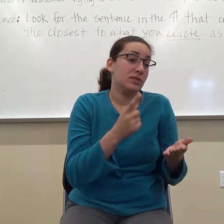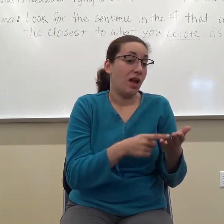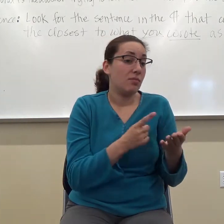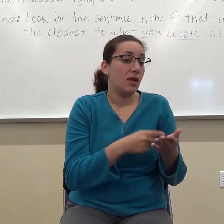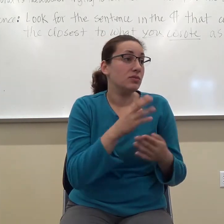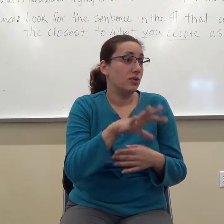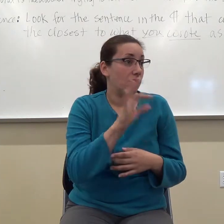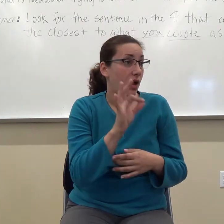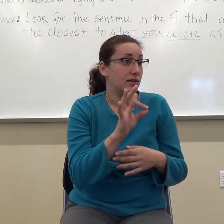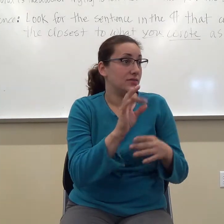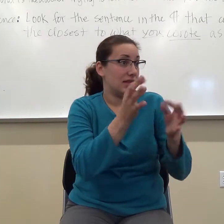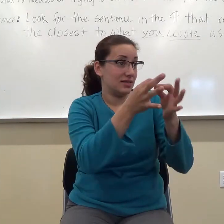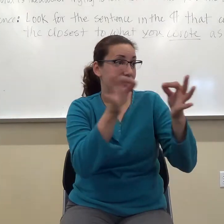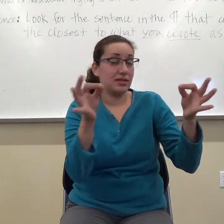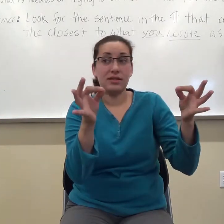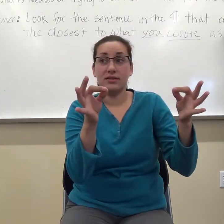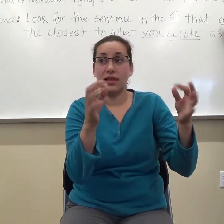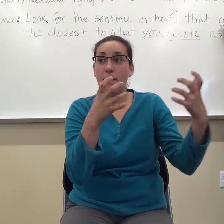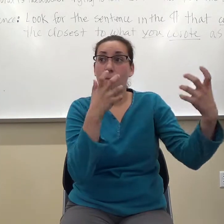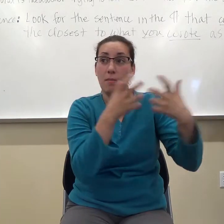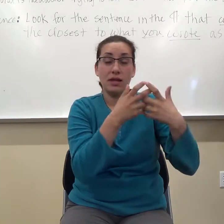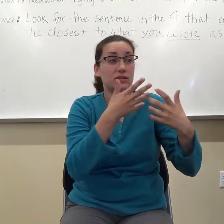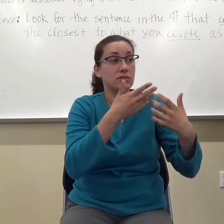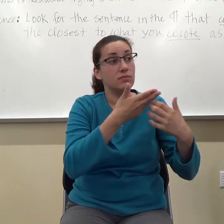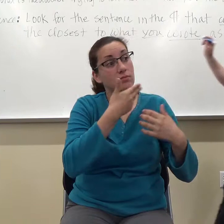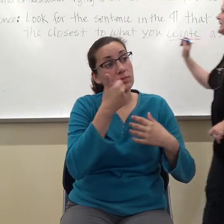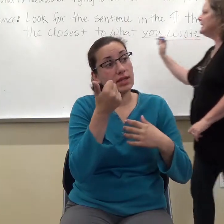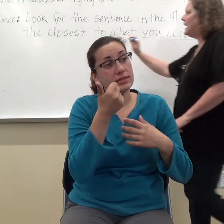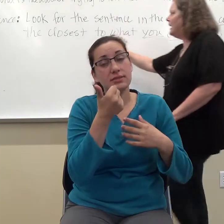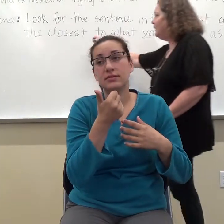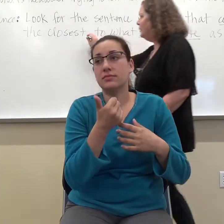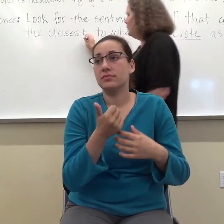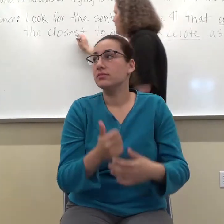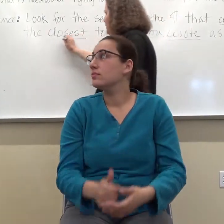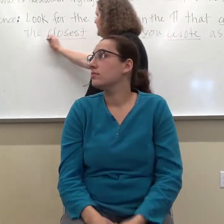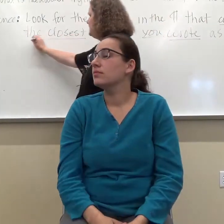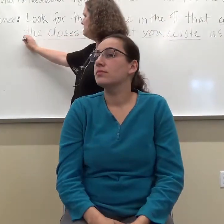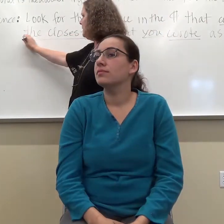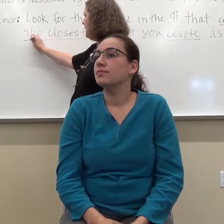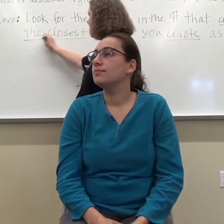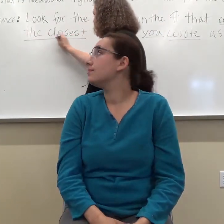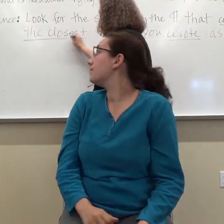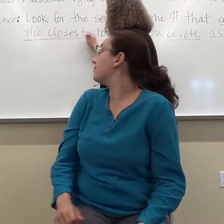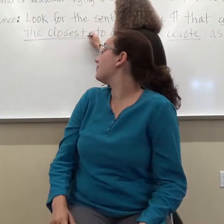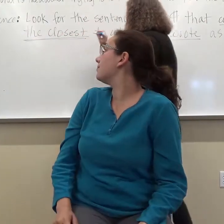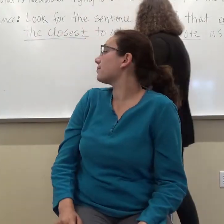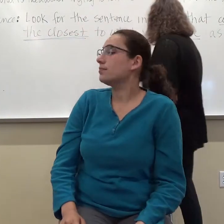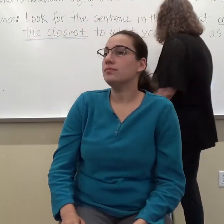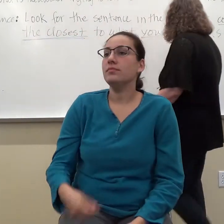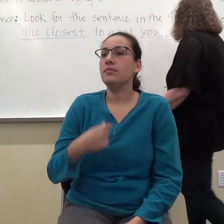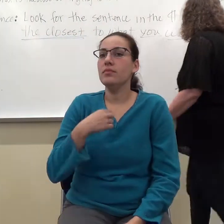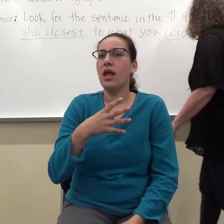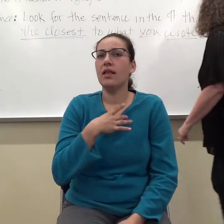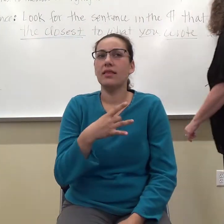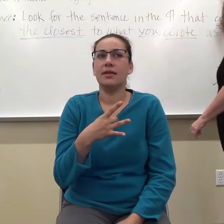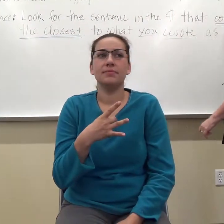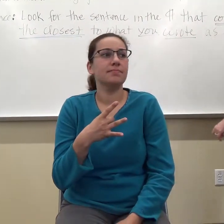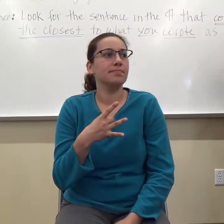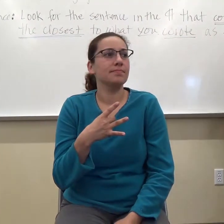close, but comes the closest. In other words, and I like to think that people in